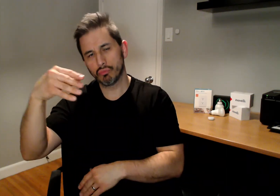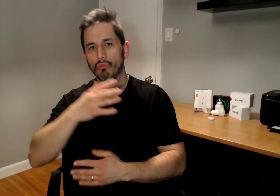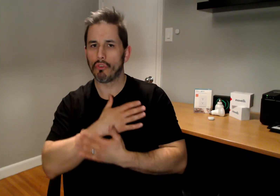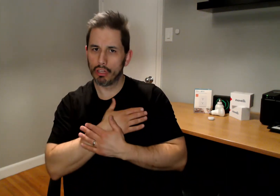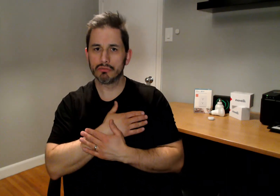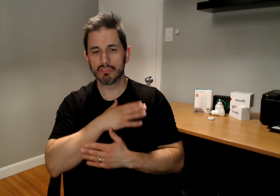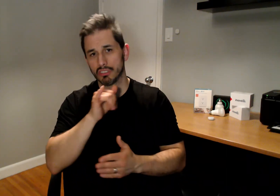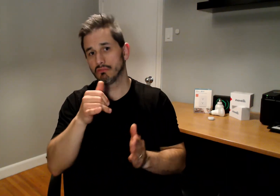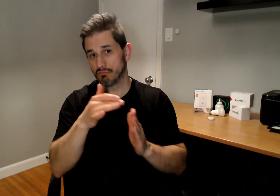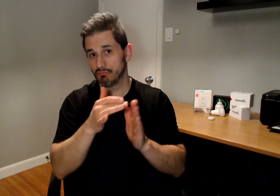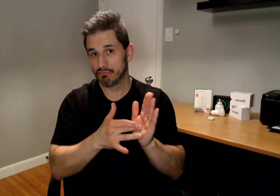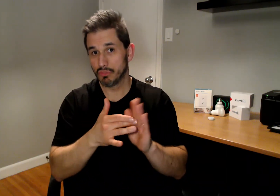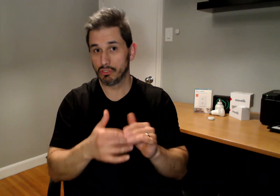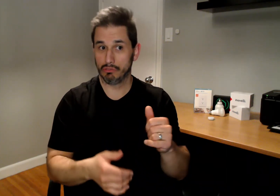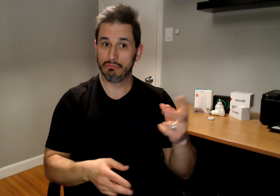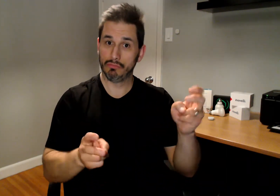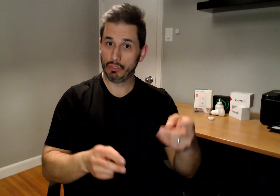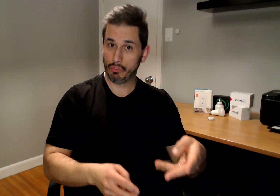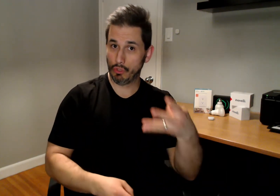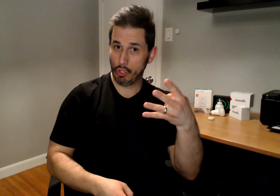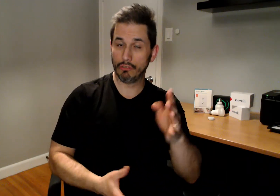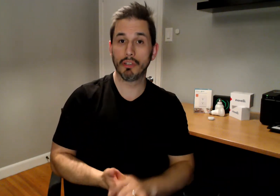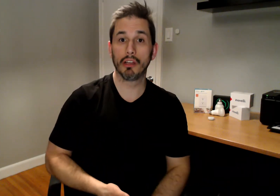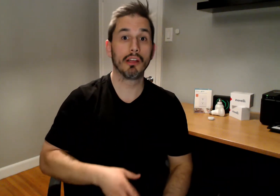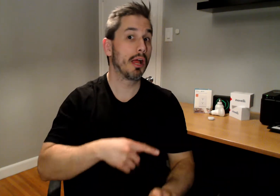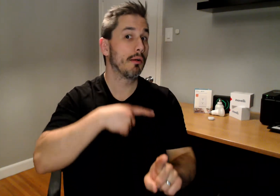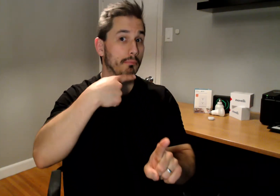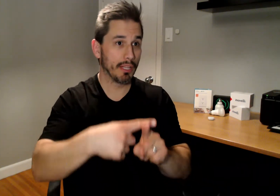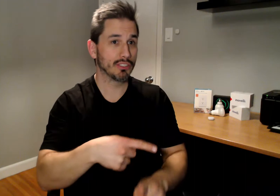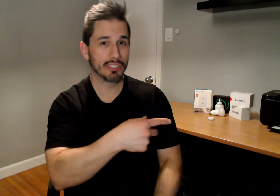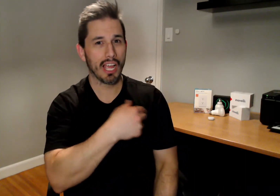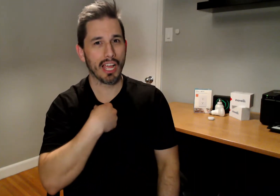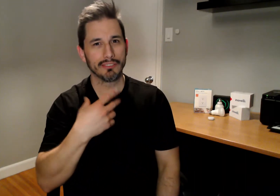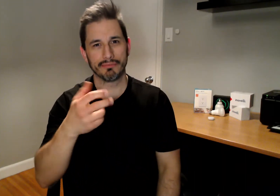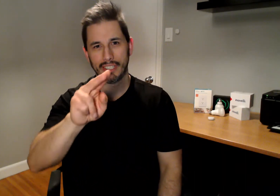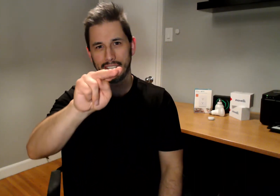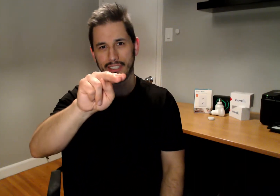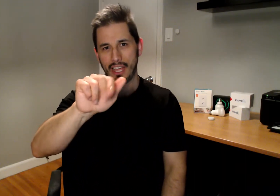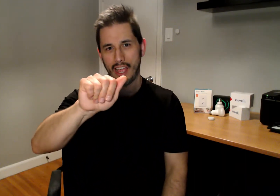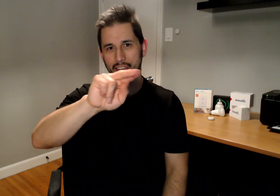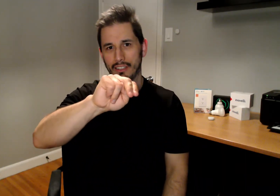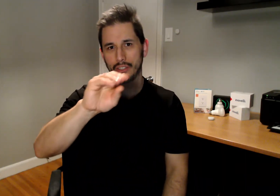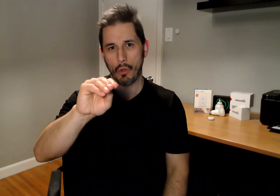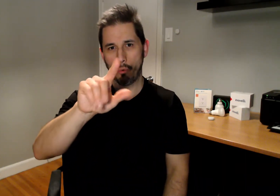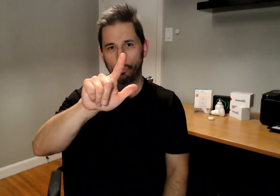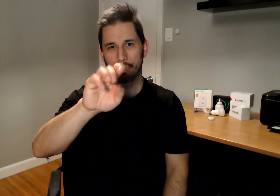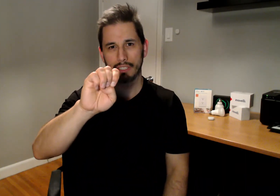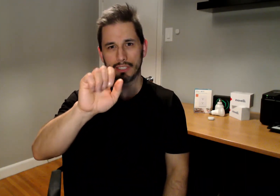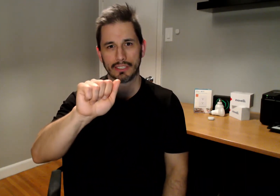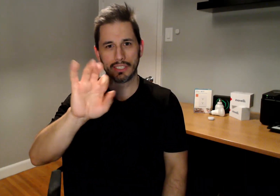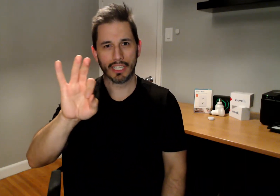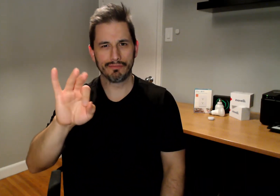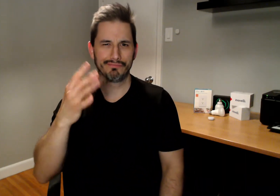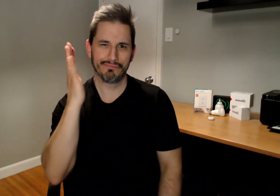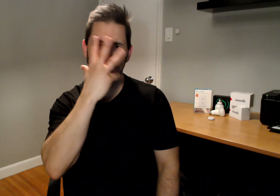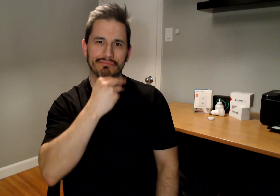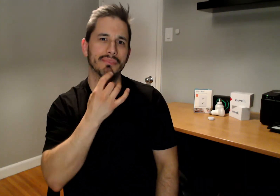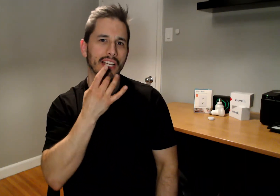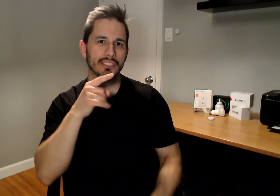the on and off switch to dim those lights, as she likes to do in the evening. In her room, she also has a